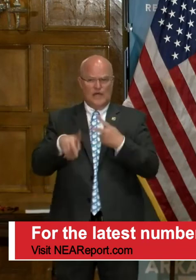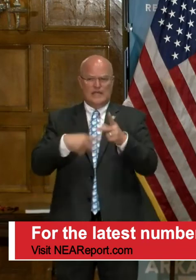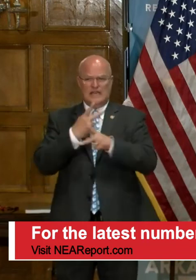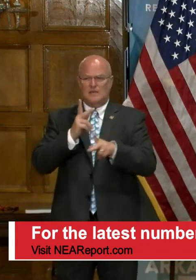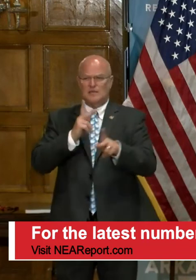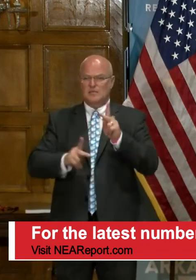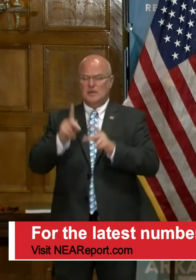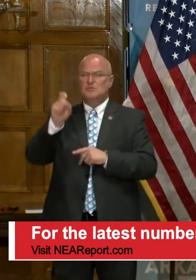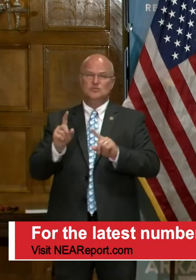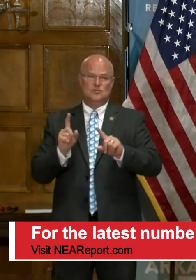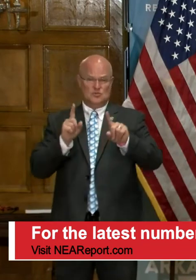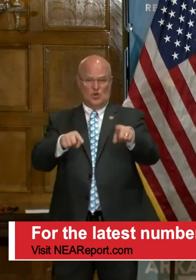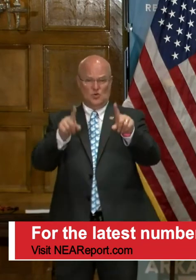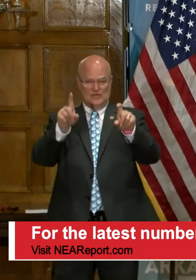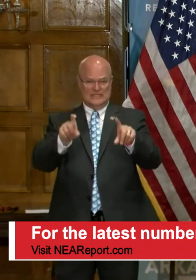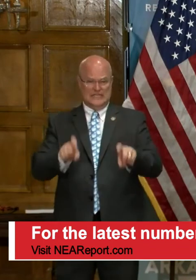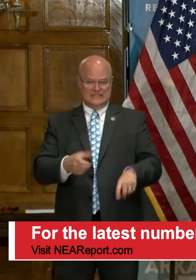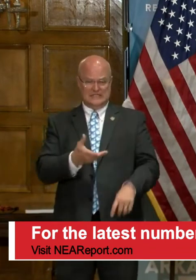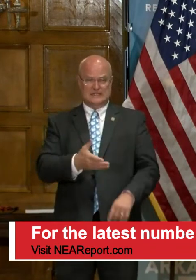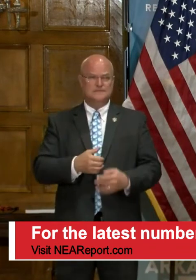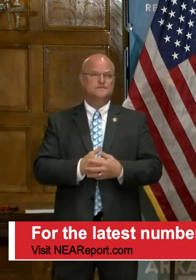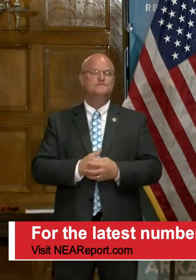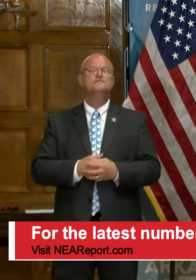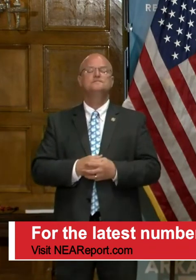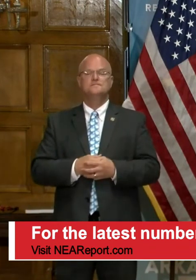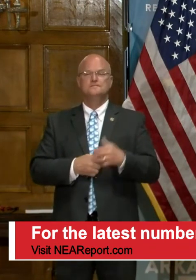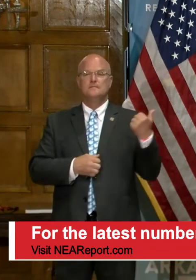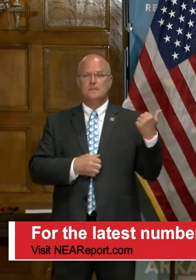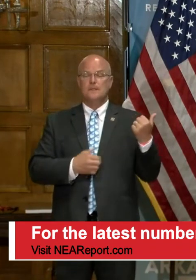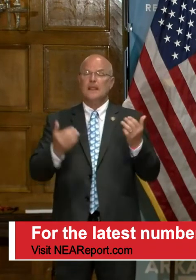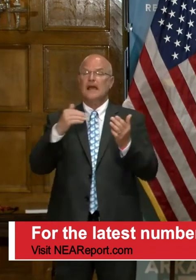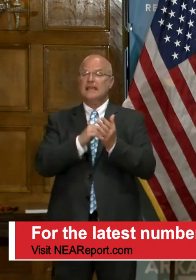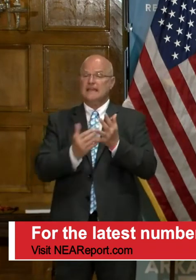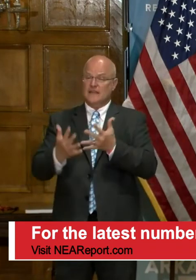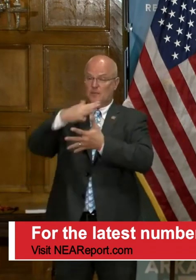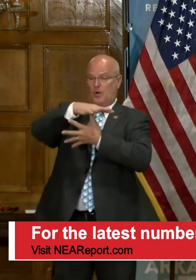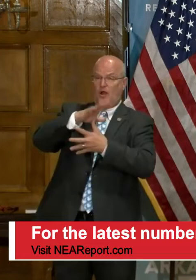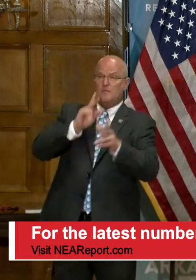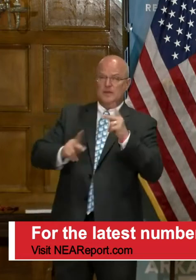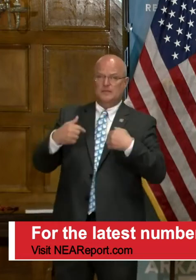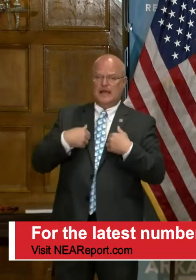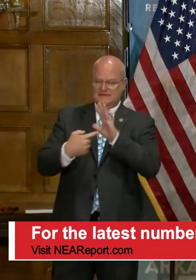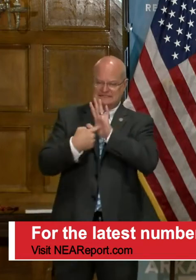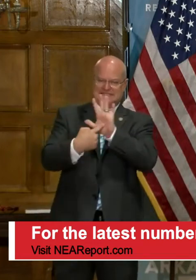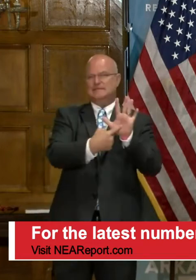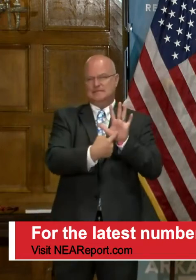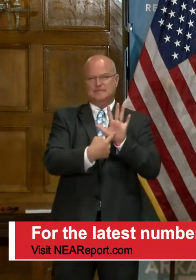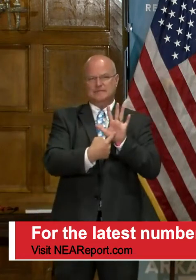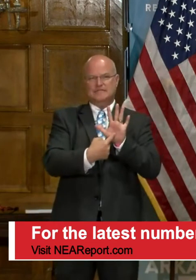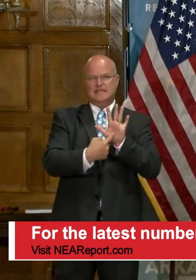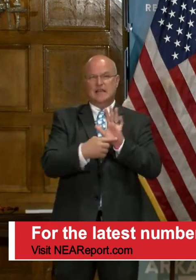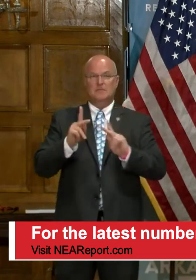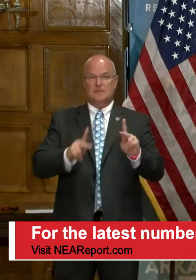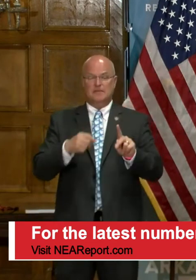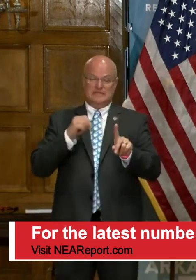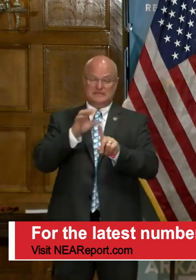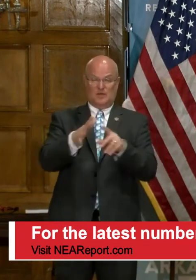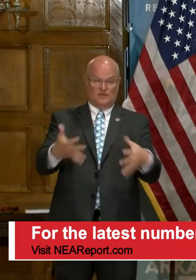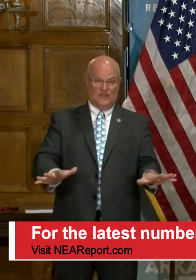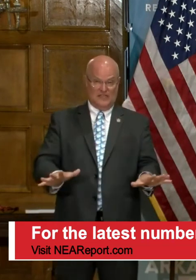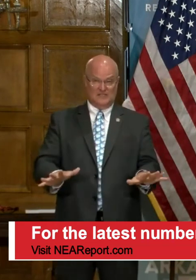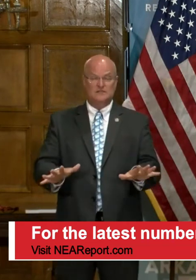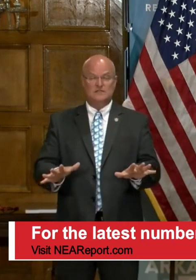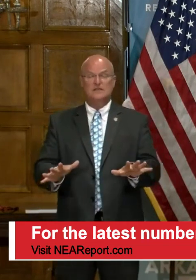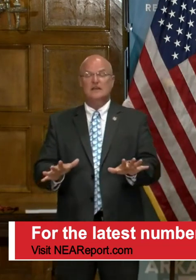of people should go get tested? Again, the priority is for those who have symptoms, those who think they've been exposed